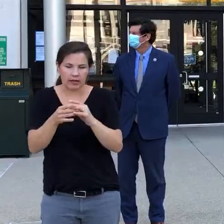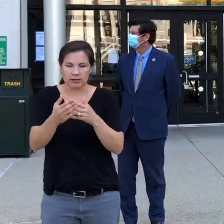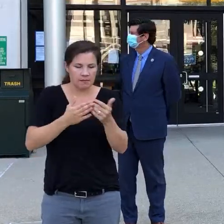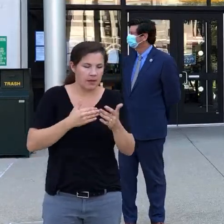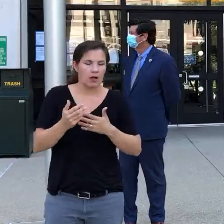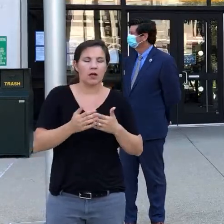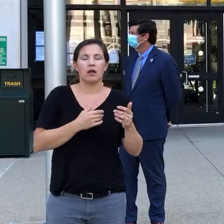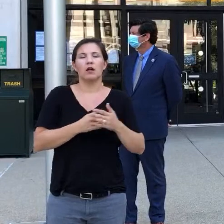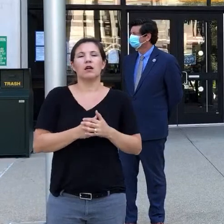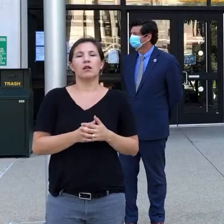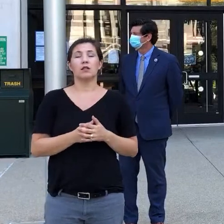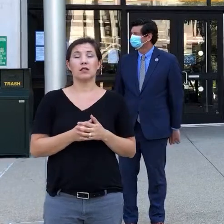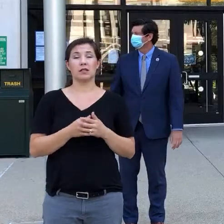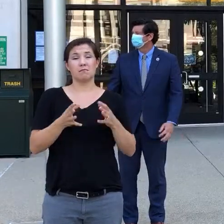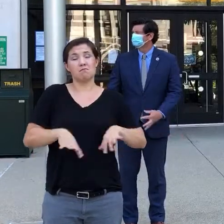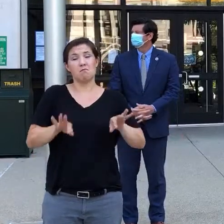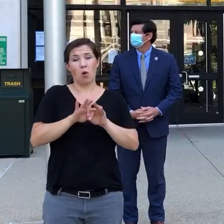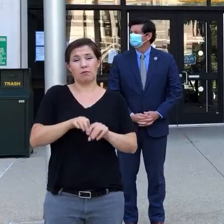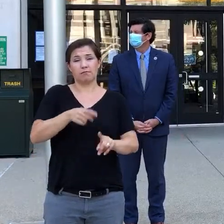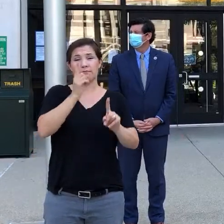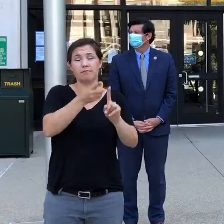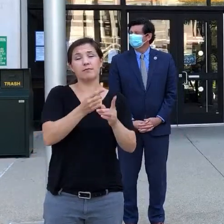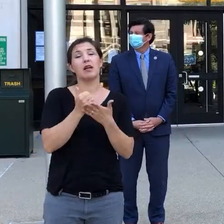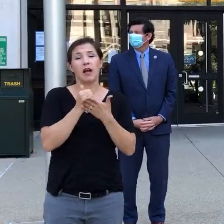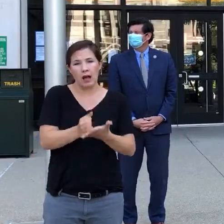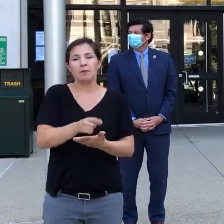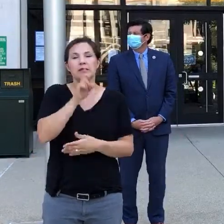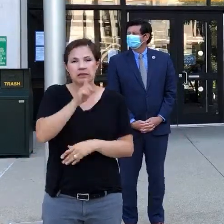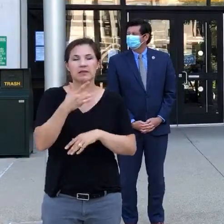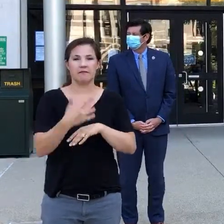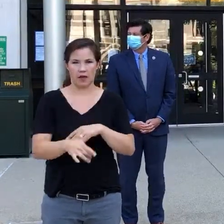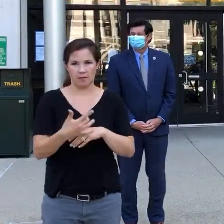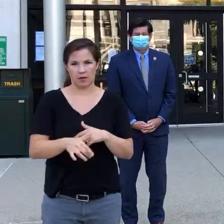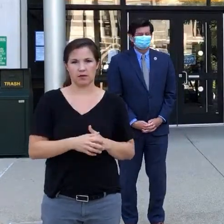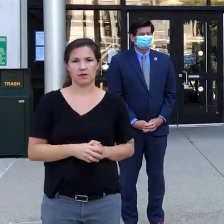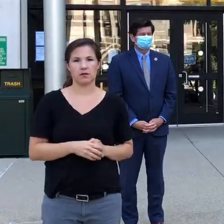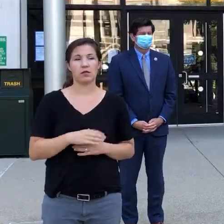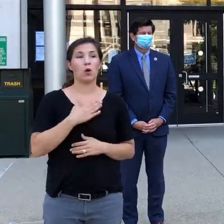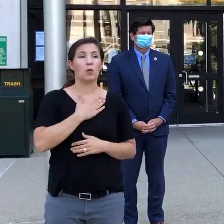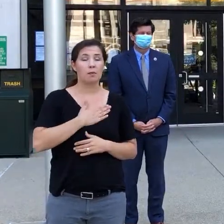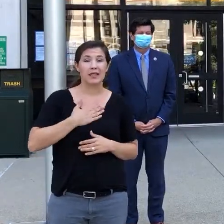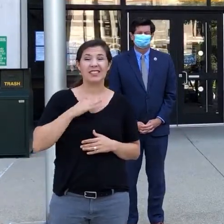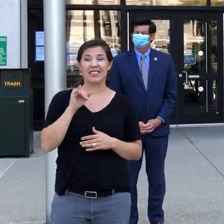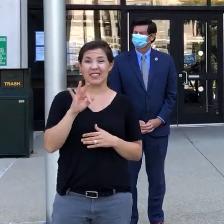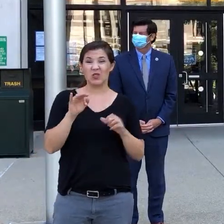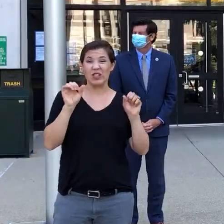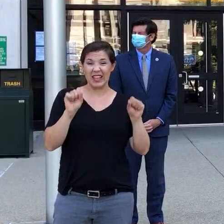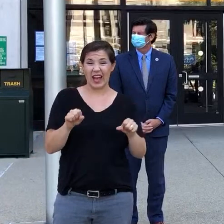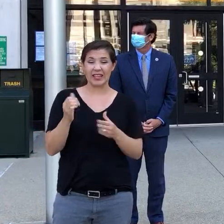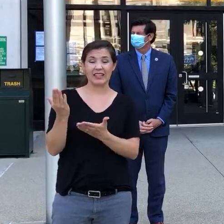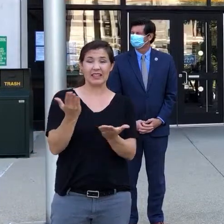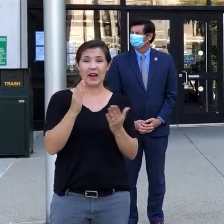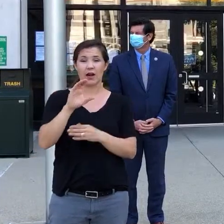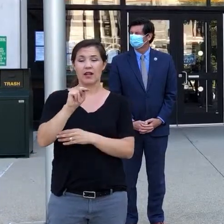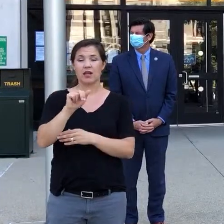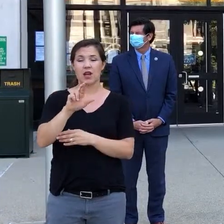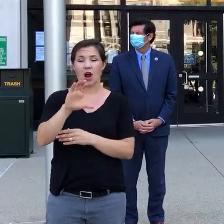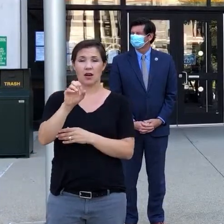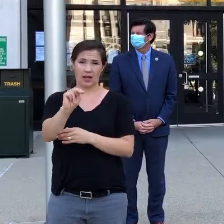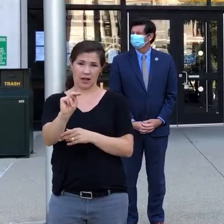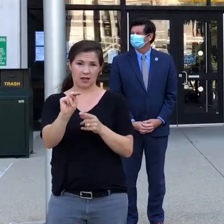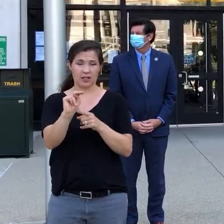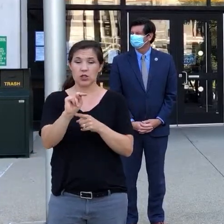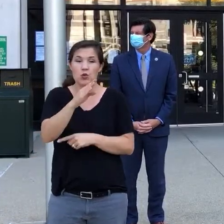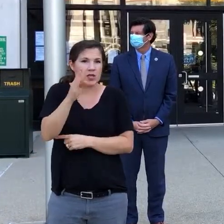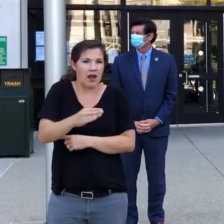are help is available. So we want everybody to carry Narcan whenever they can. Again, you never know when